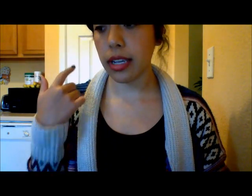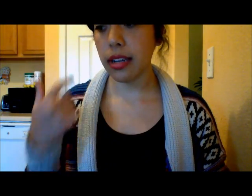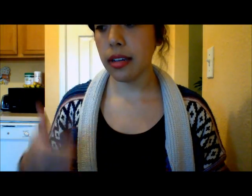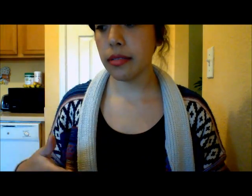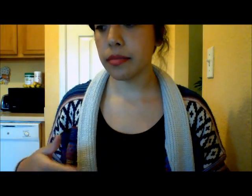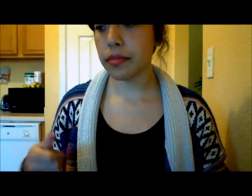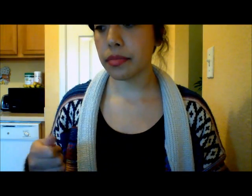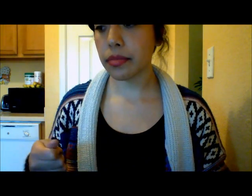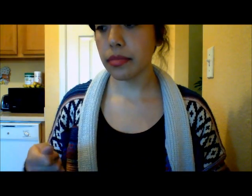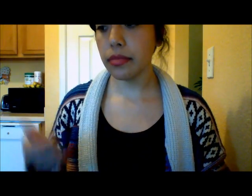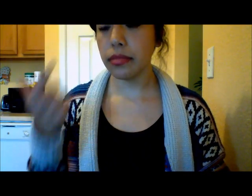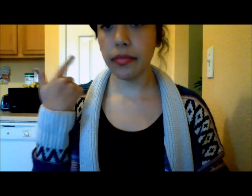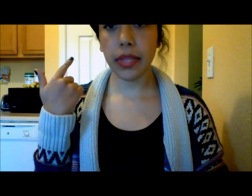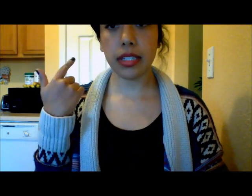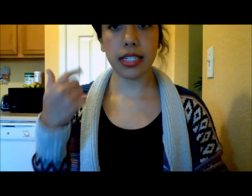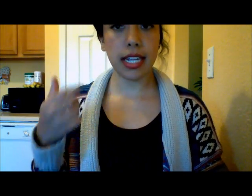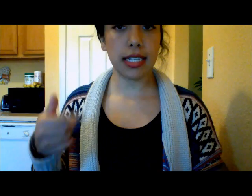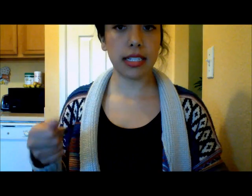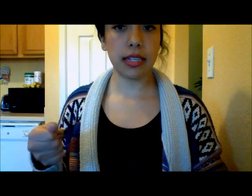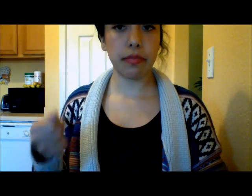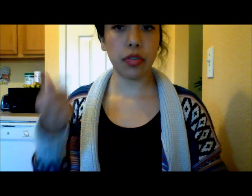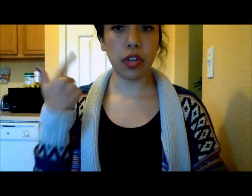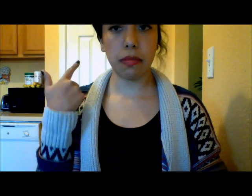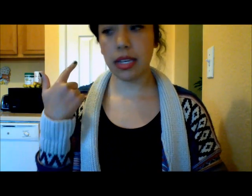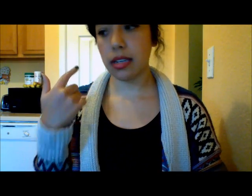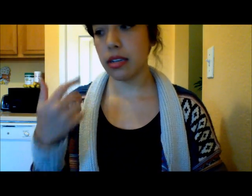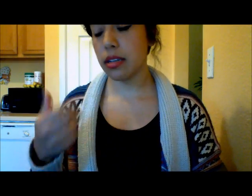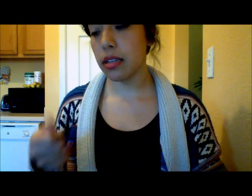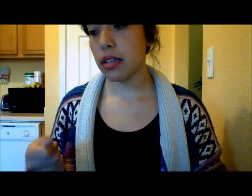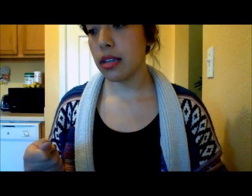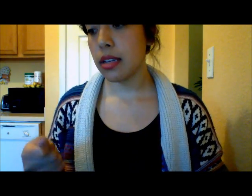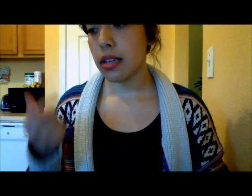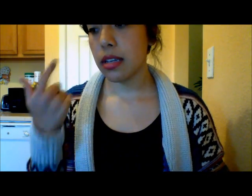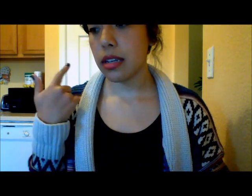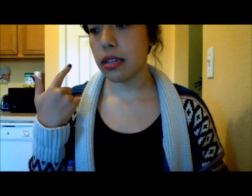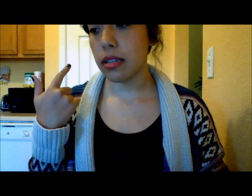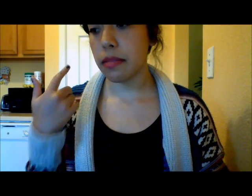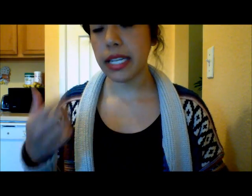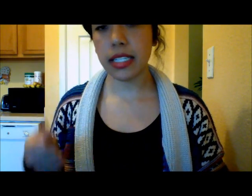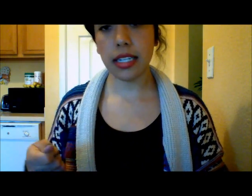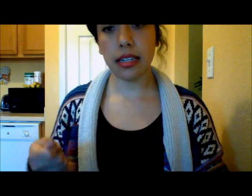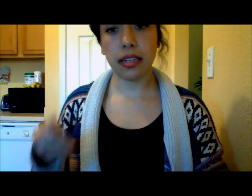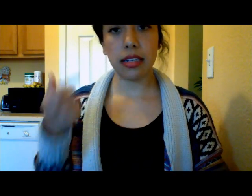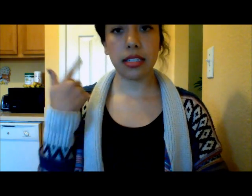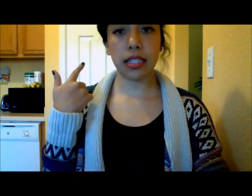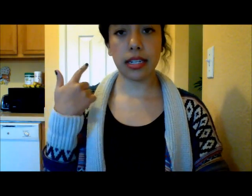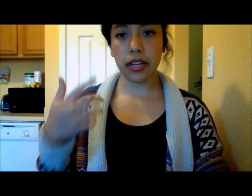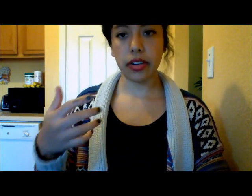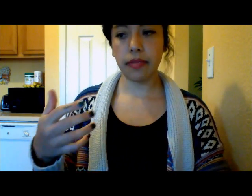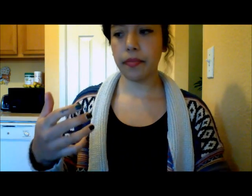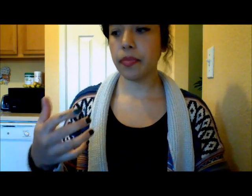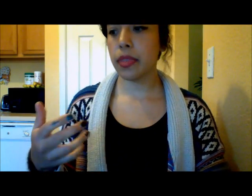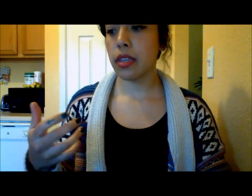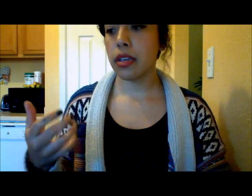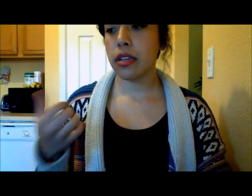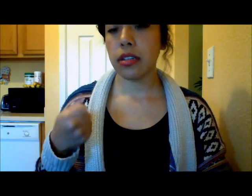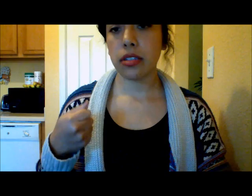regularly, such as employment, a pension, etc.